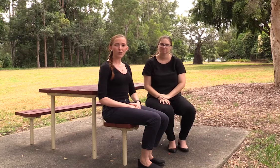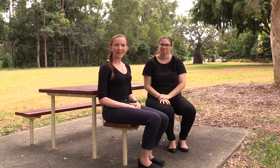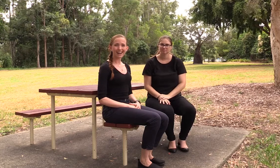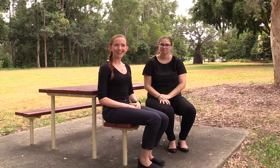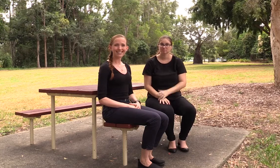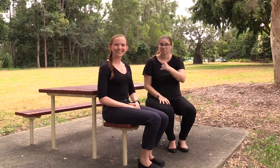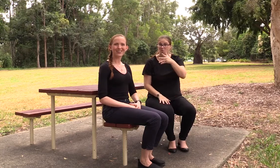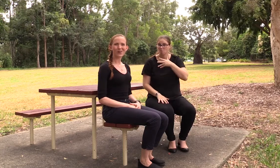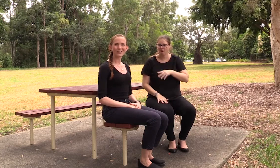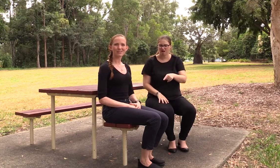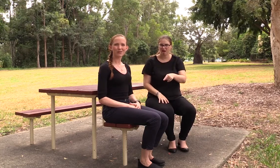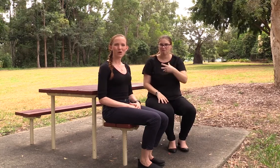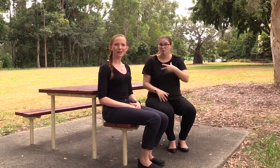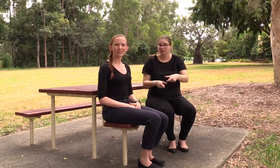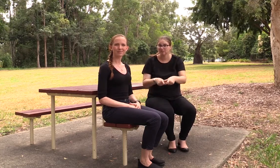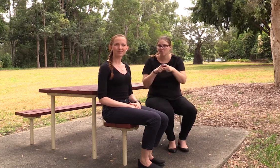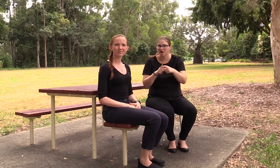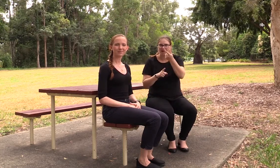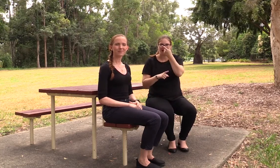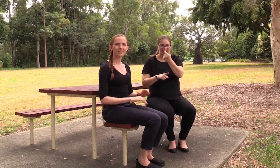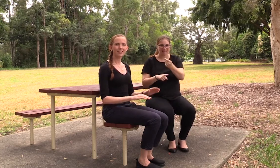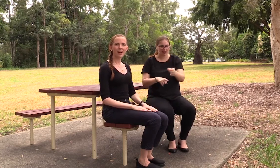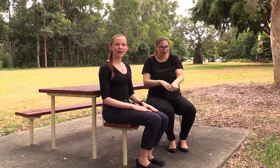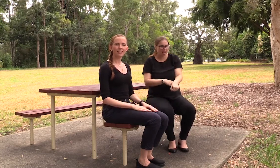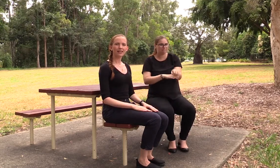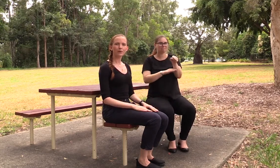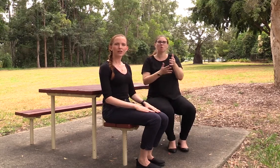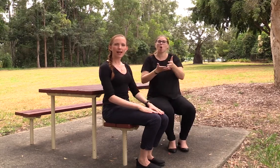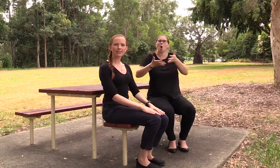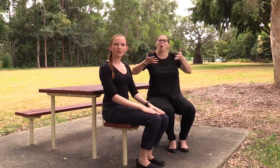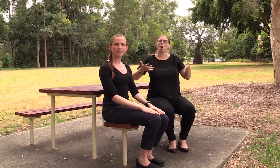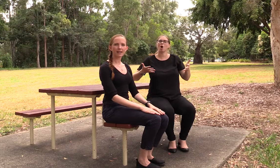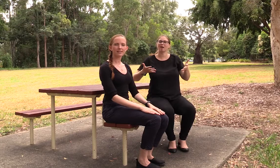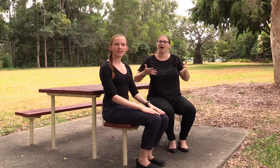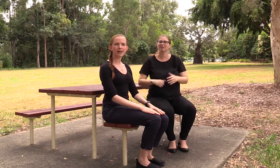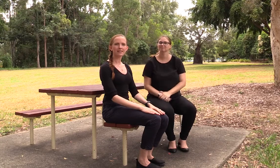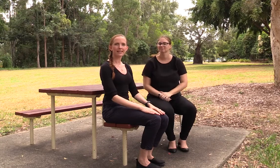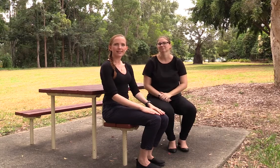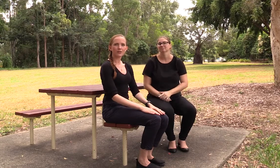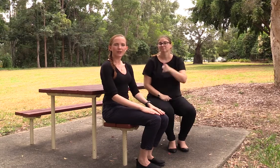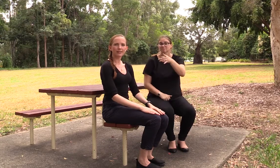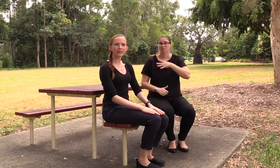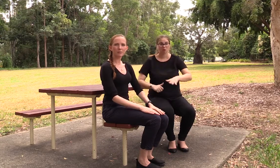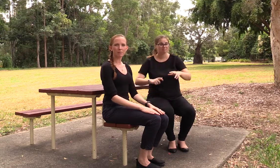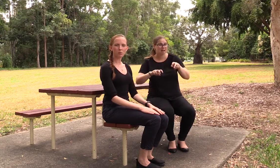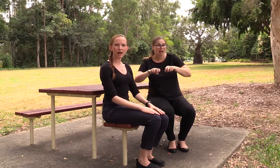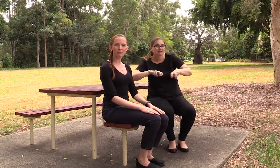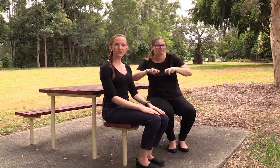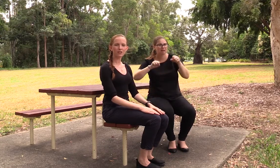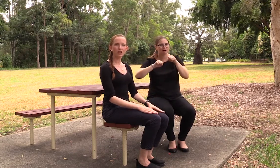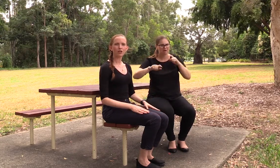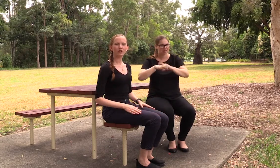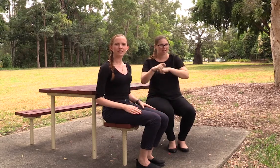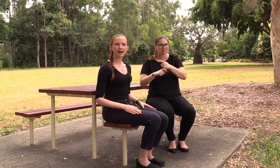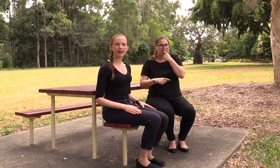If you want to make it harder, you can hold it for longer. If you would like to do some exercise that gets you a little bit more